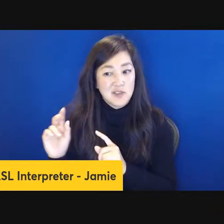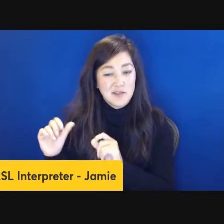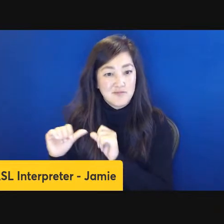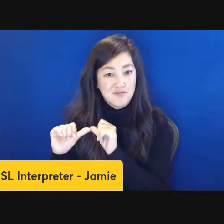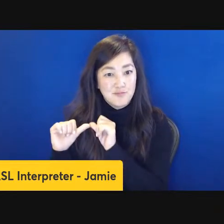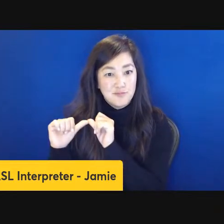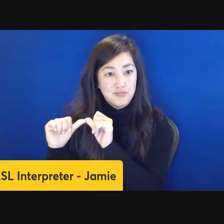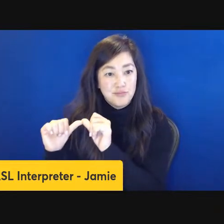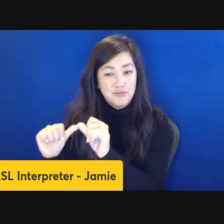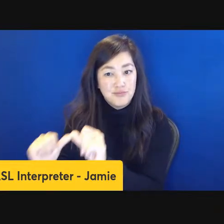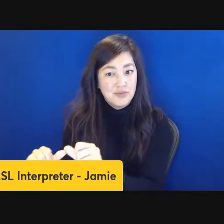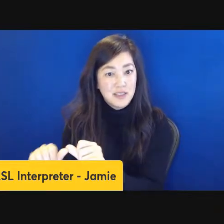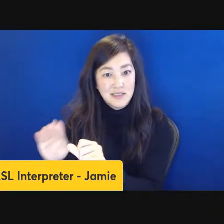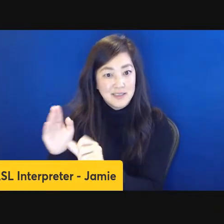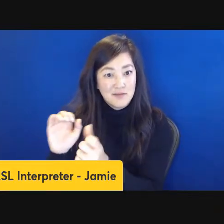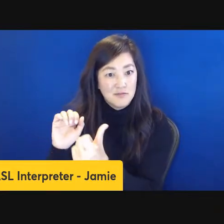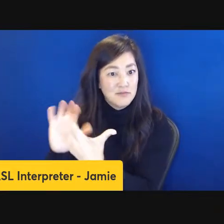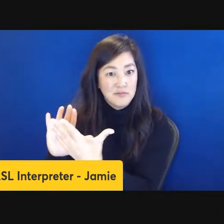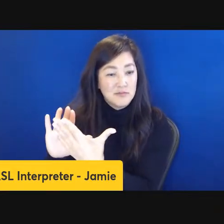been contested